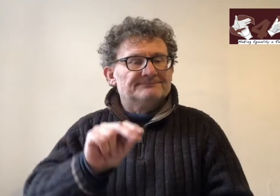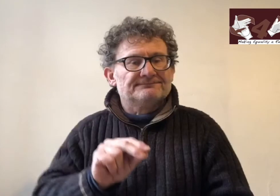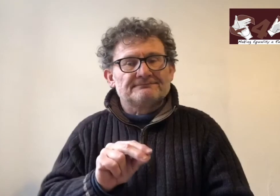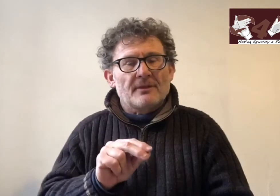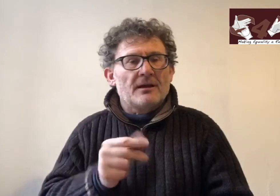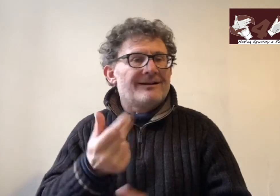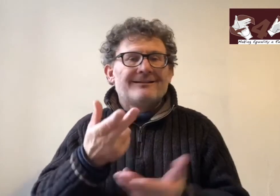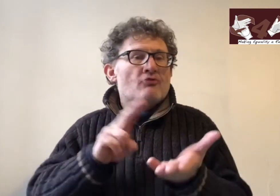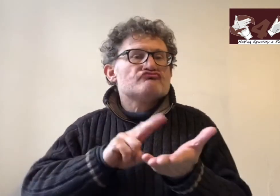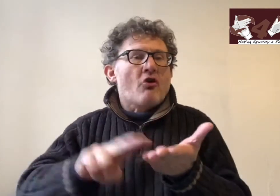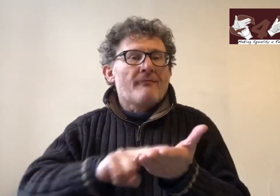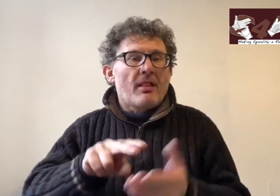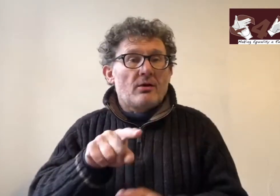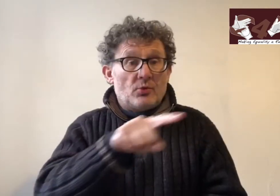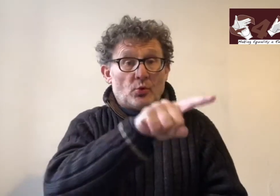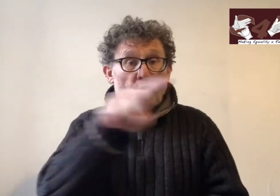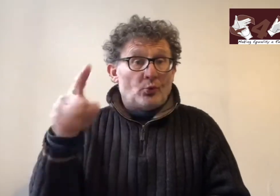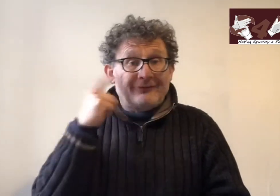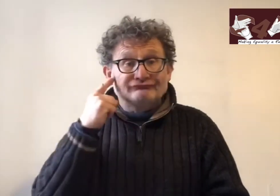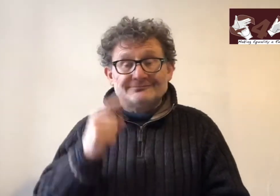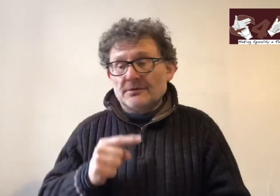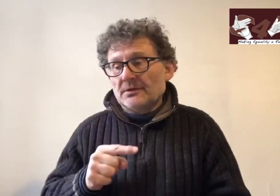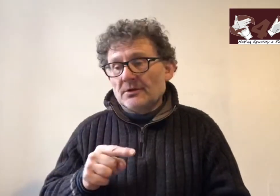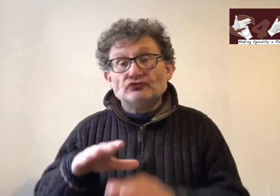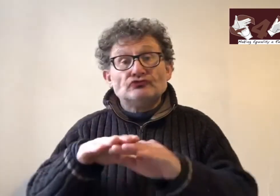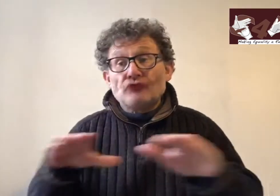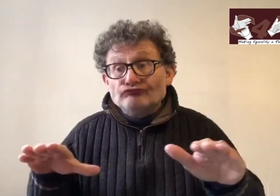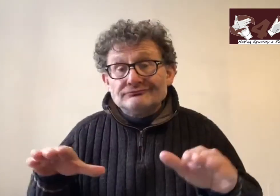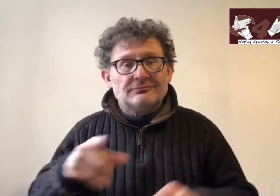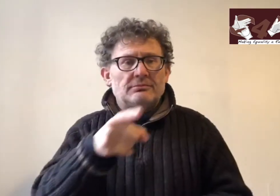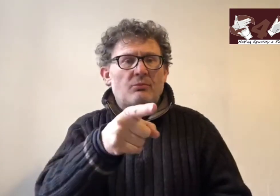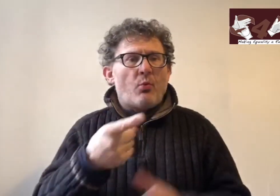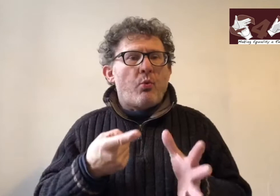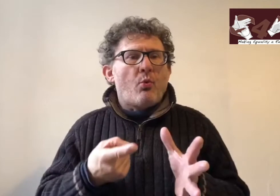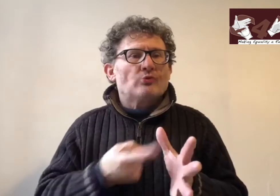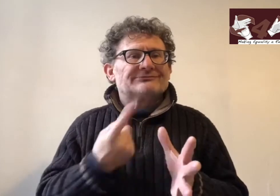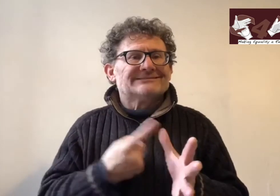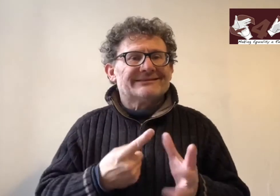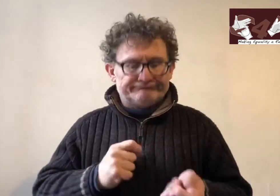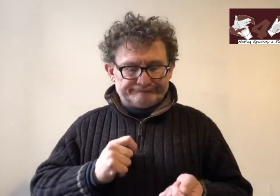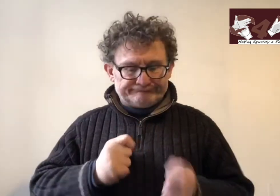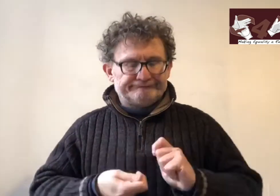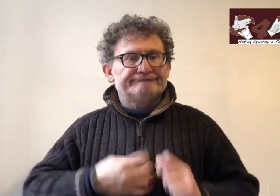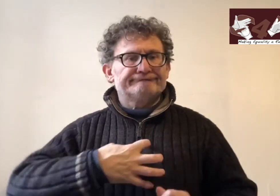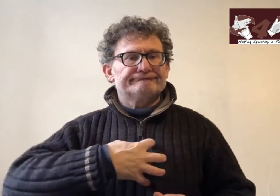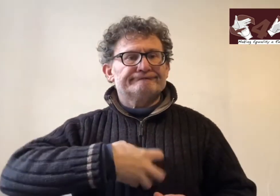again are hearing, like for yourselves who are watching this clip, if you are dealing with a child that's hearing, you